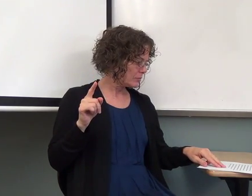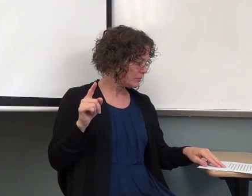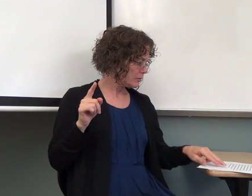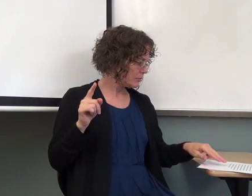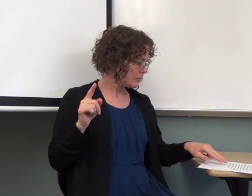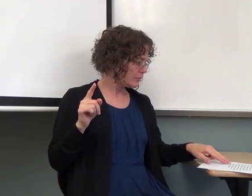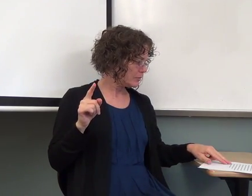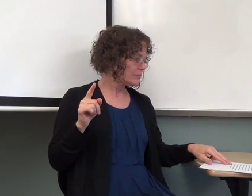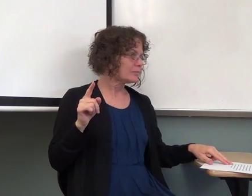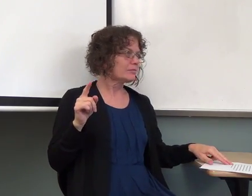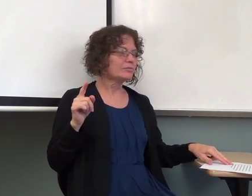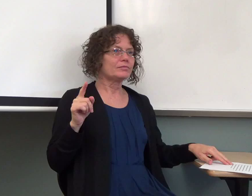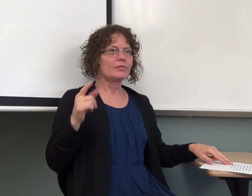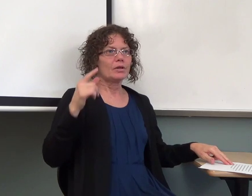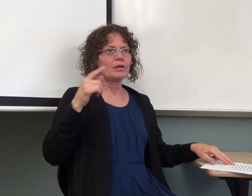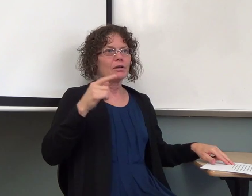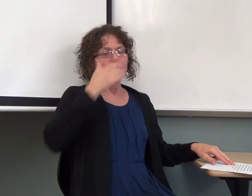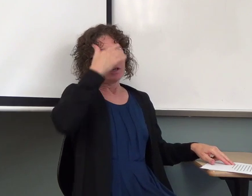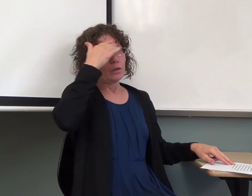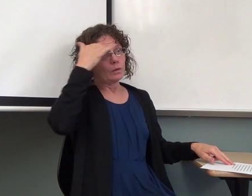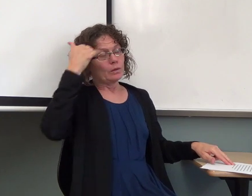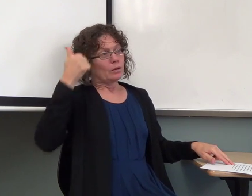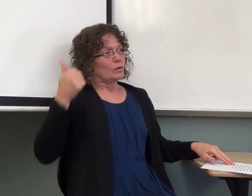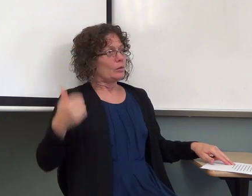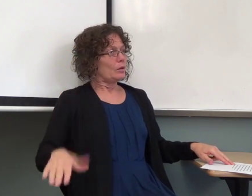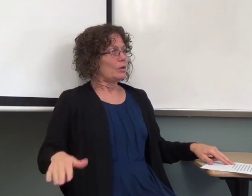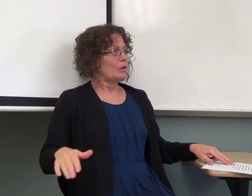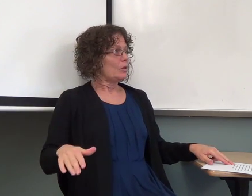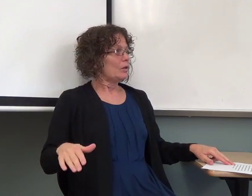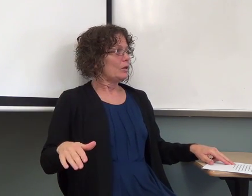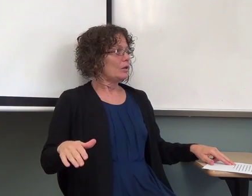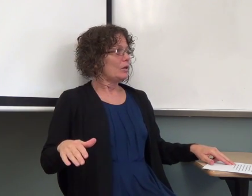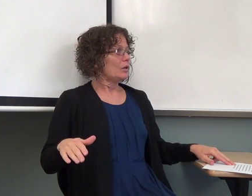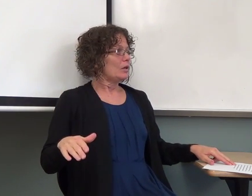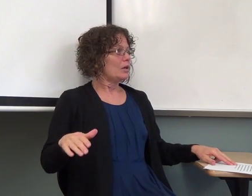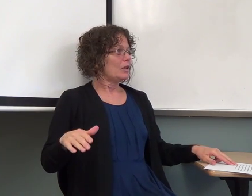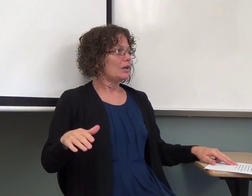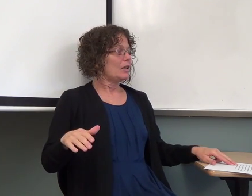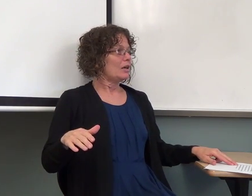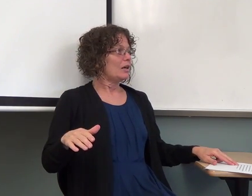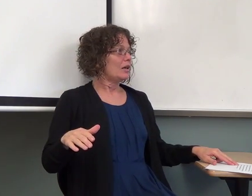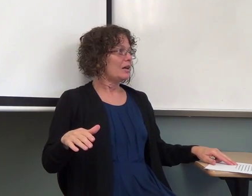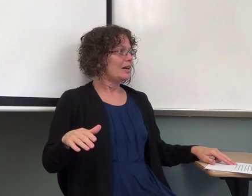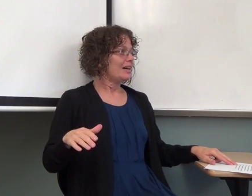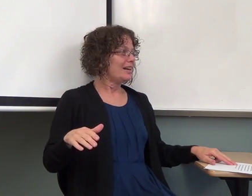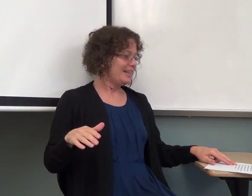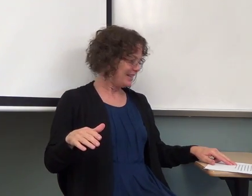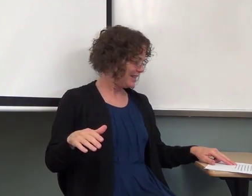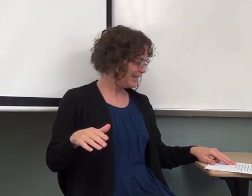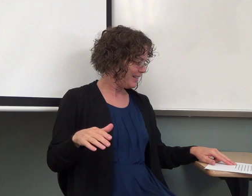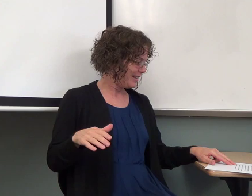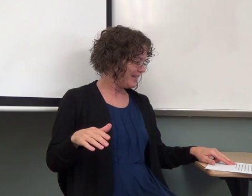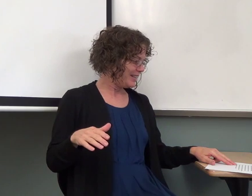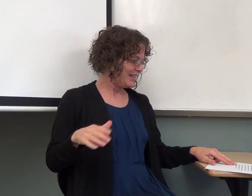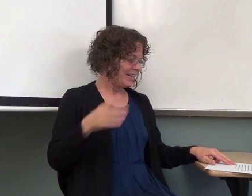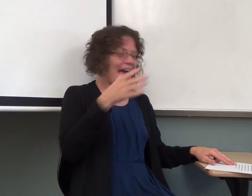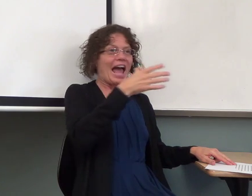Whew, I know, huh? I mean, I had such high regards for this young lady right here. Now she's. And, we're going to keep going. And.